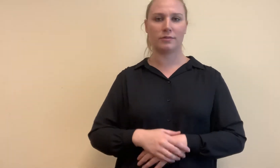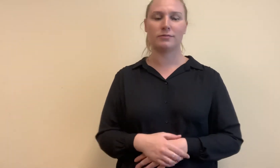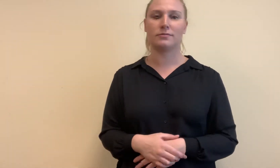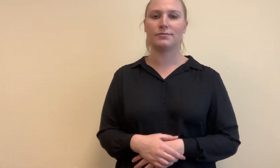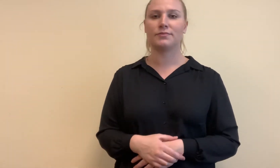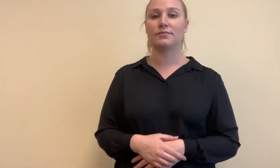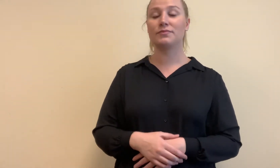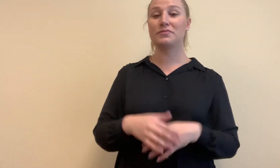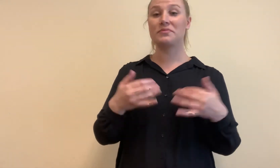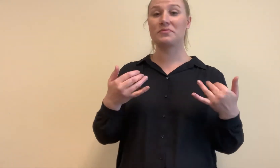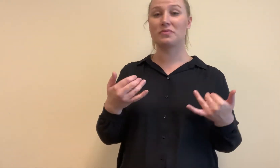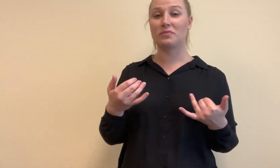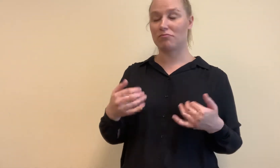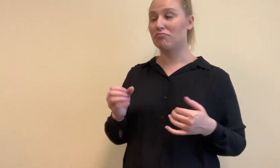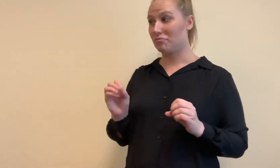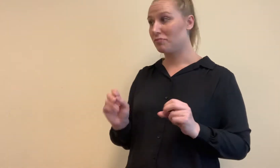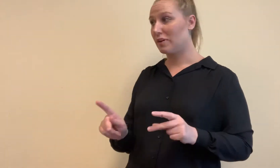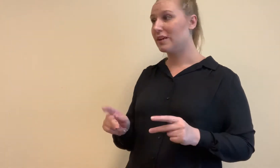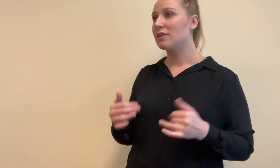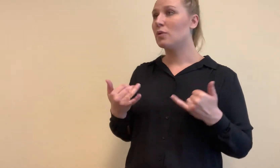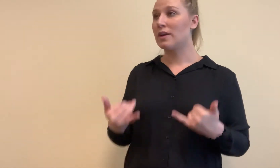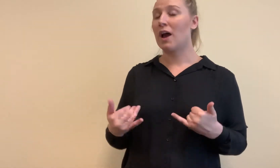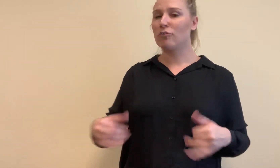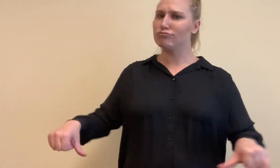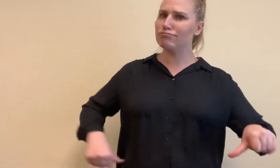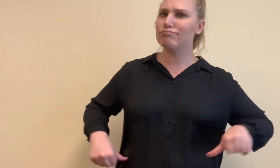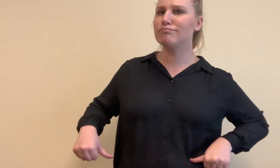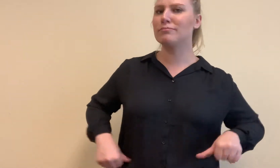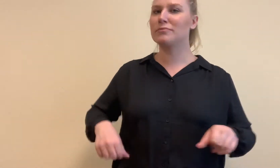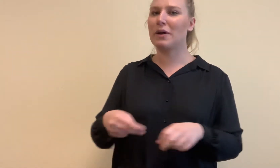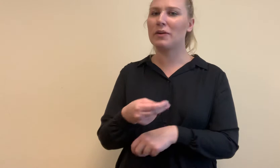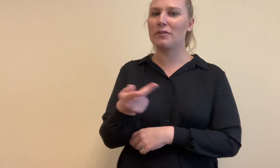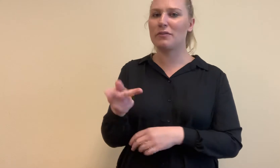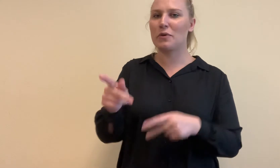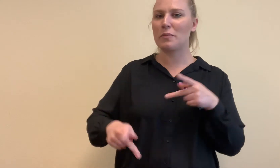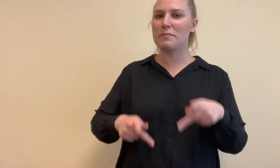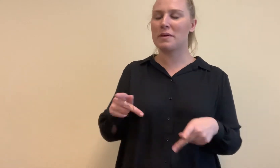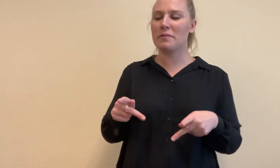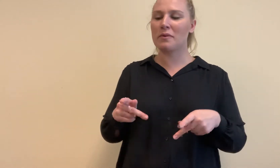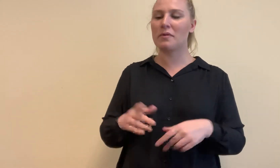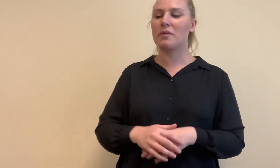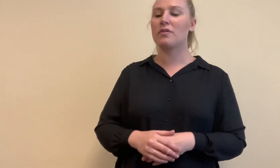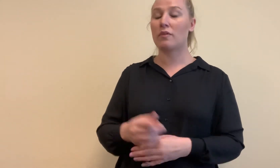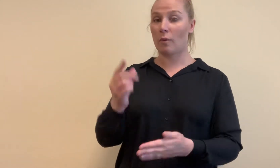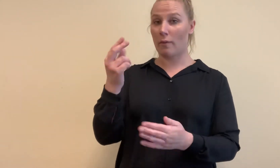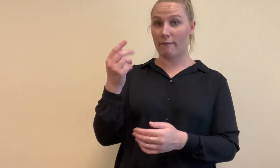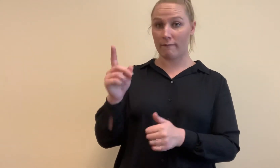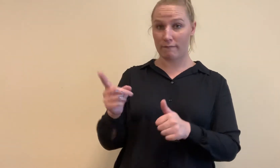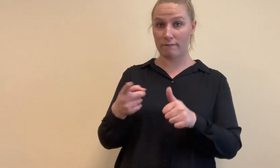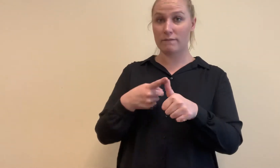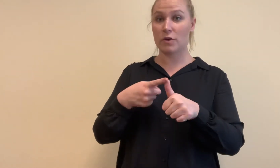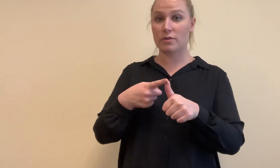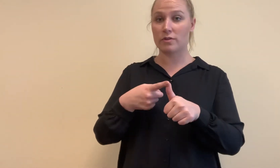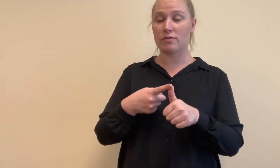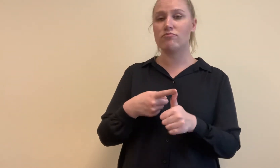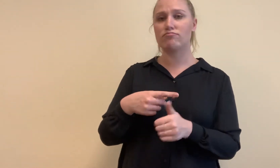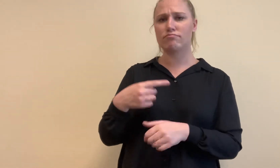brag on a couple of different folks in the time I have before I say thank you. First, I'm pretty certain I read